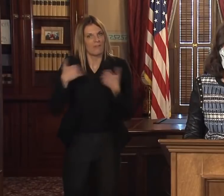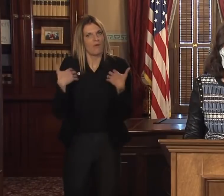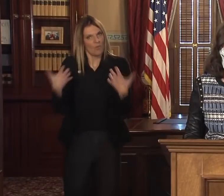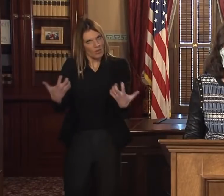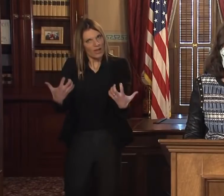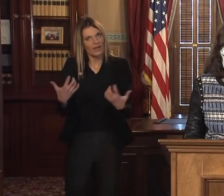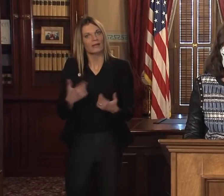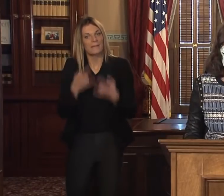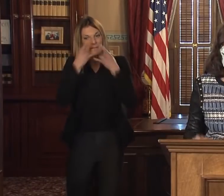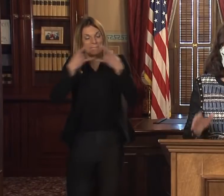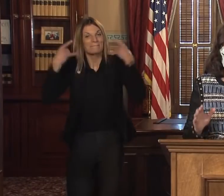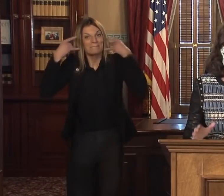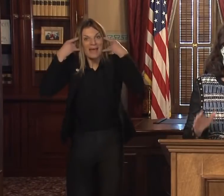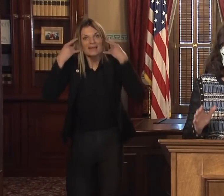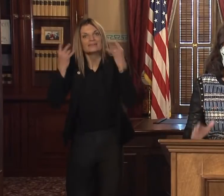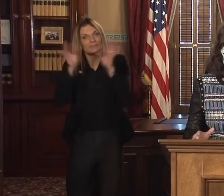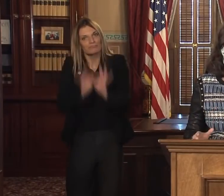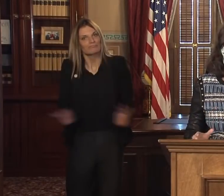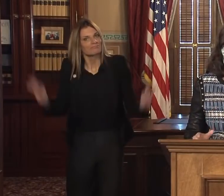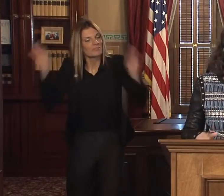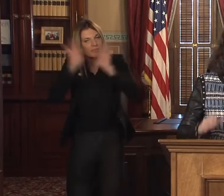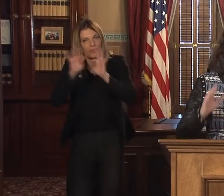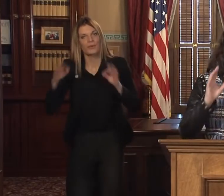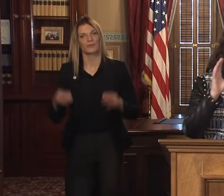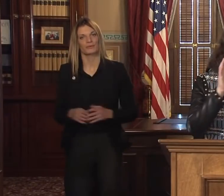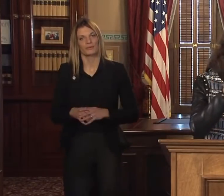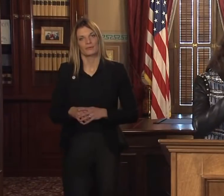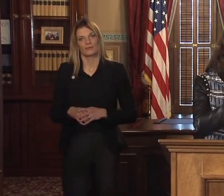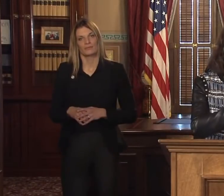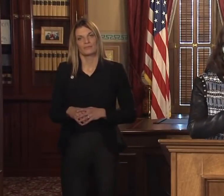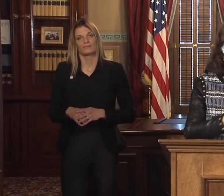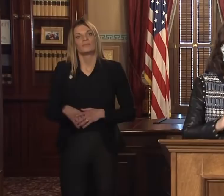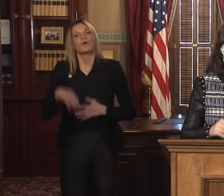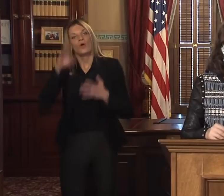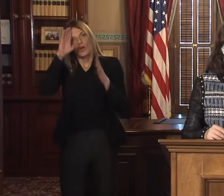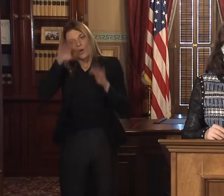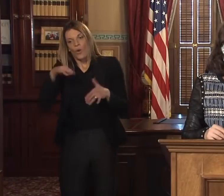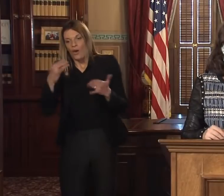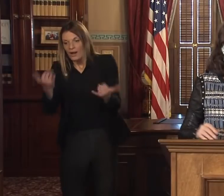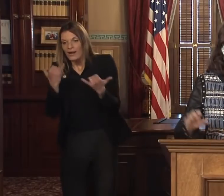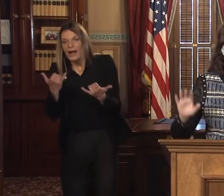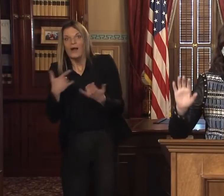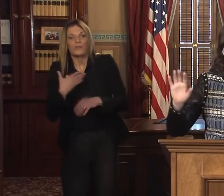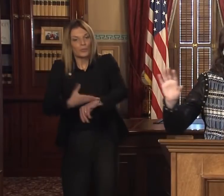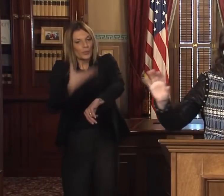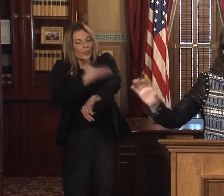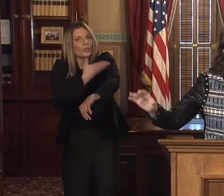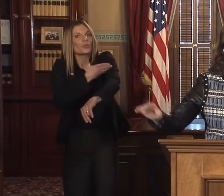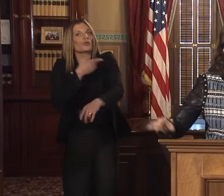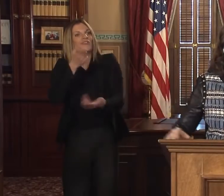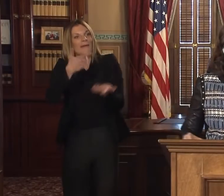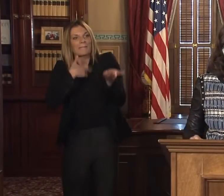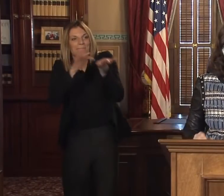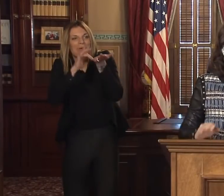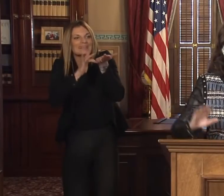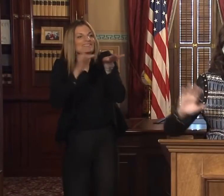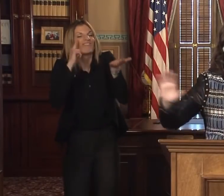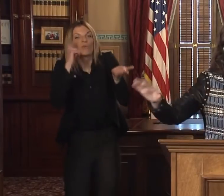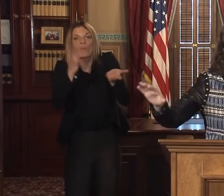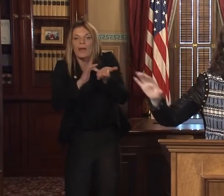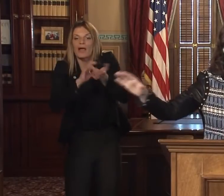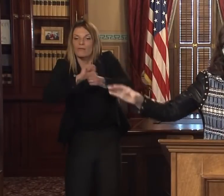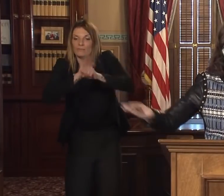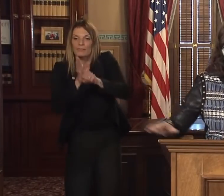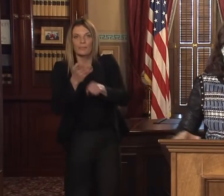up here in Michigan, because this remains, even with the therapeutics that are improving, even with the vaccines that look like they could be